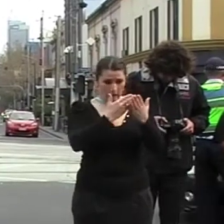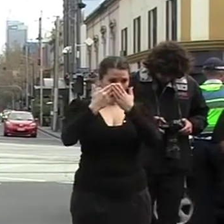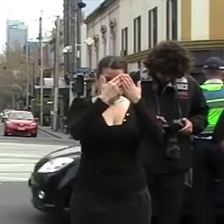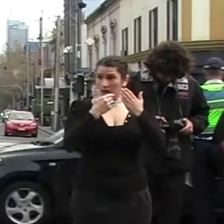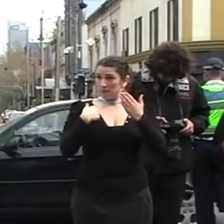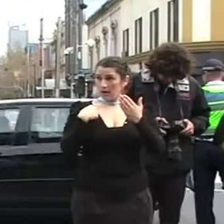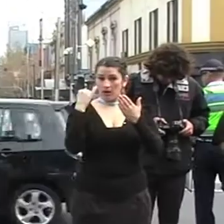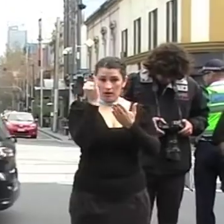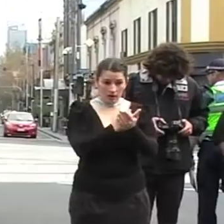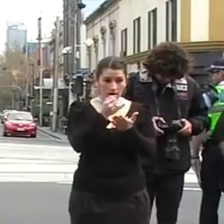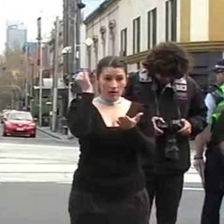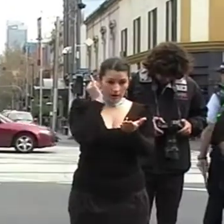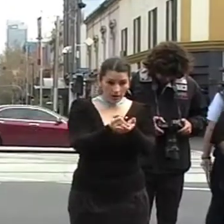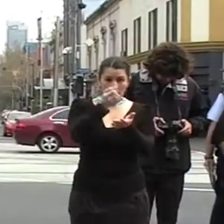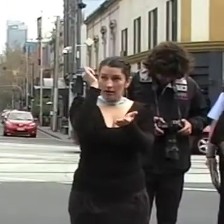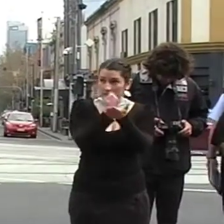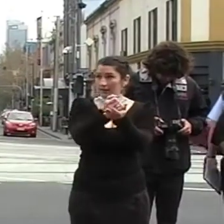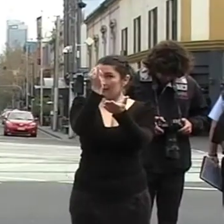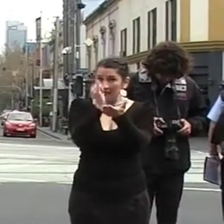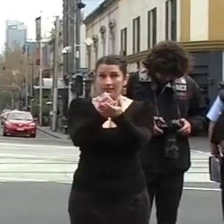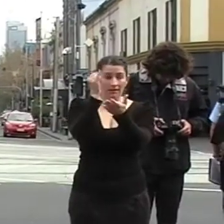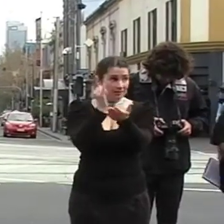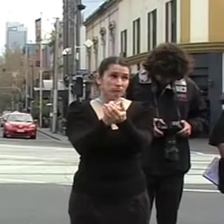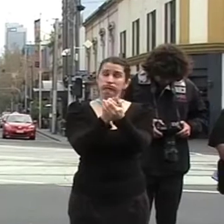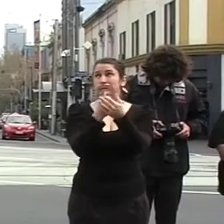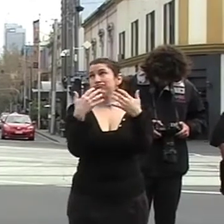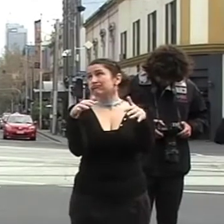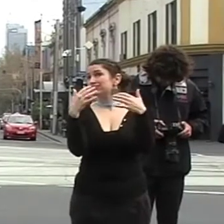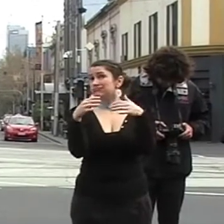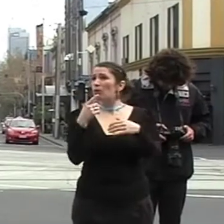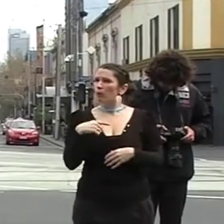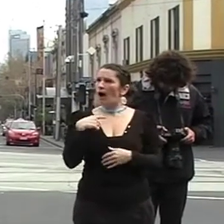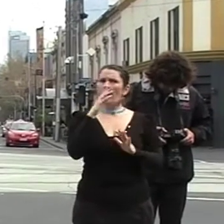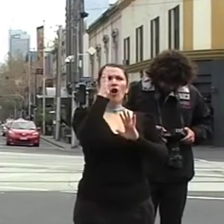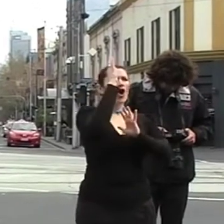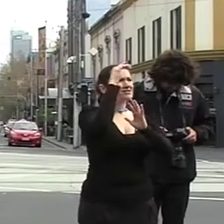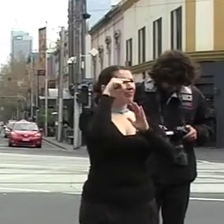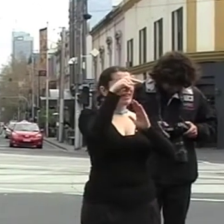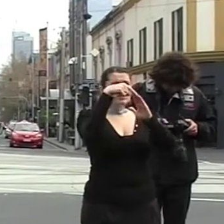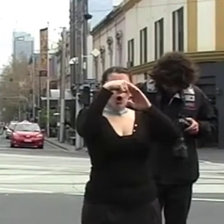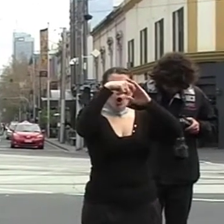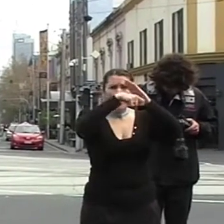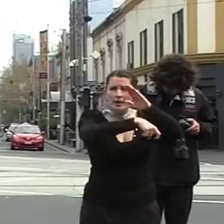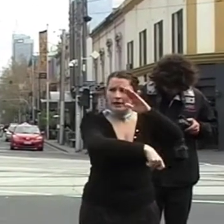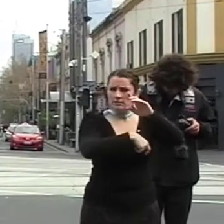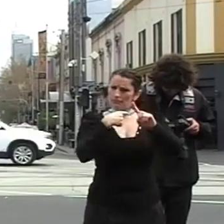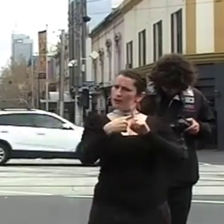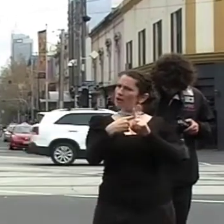after mistake, because Auslan, like any other language, is complex and